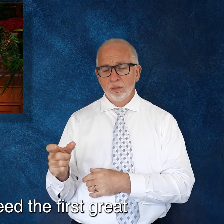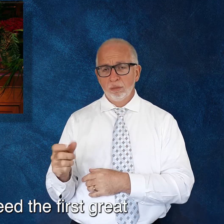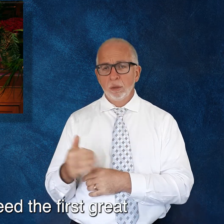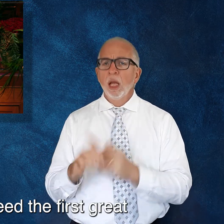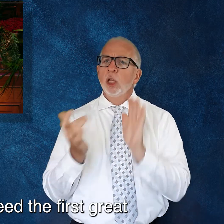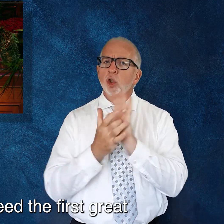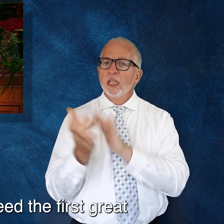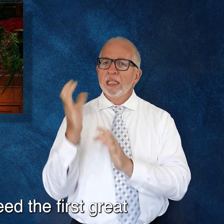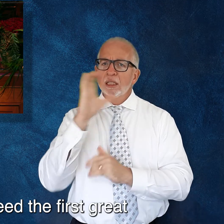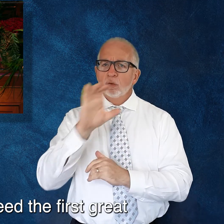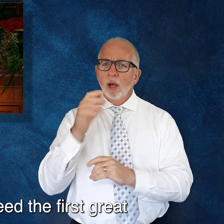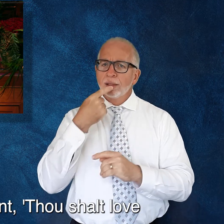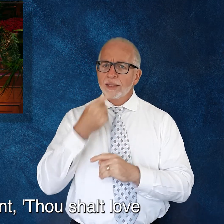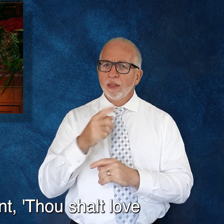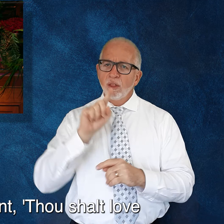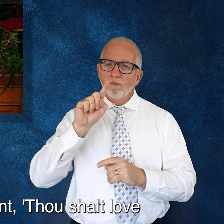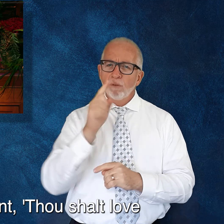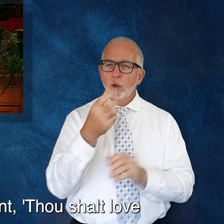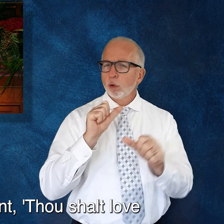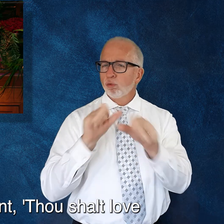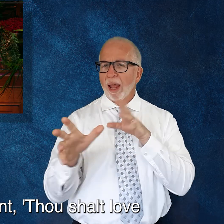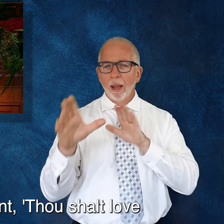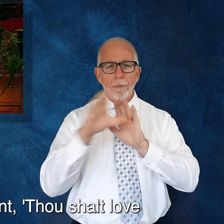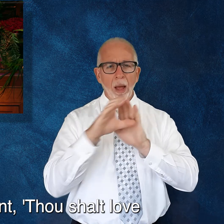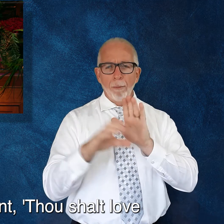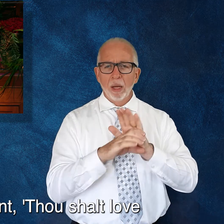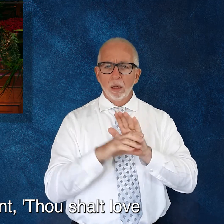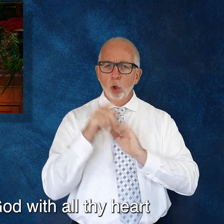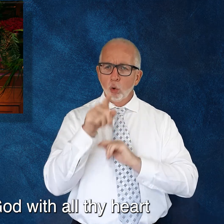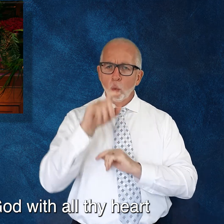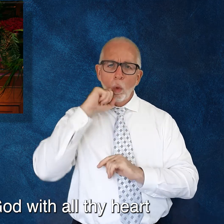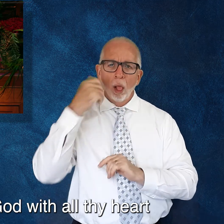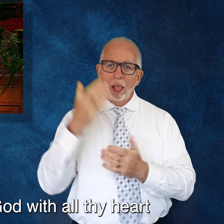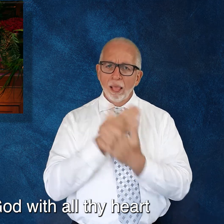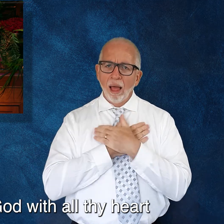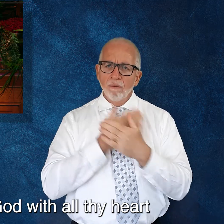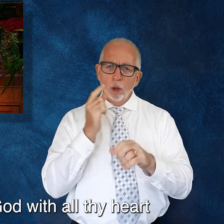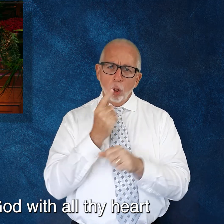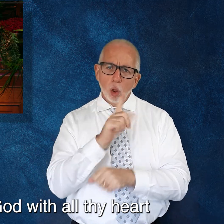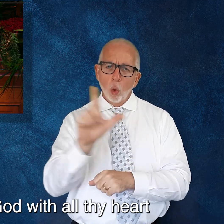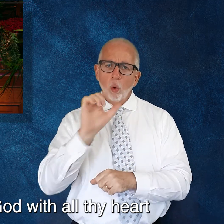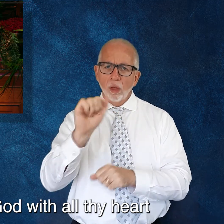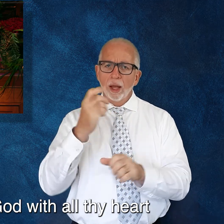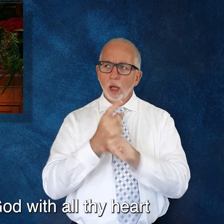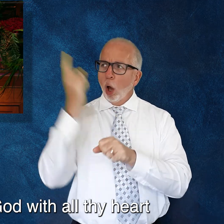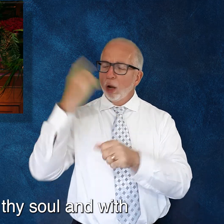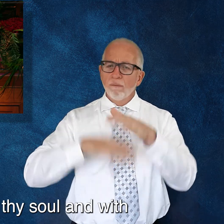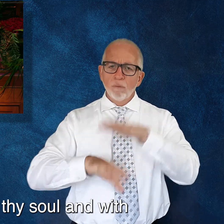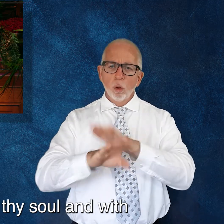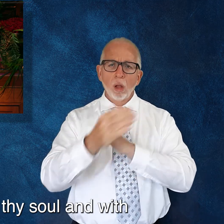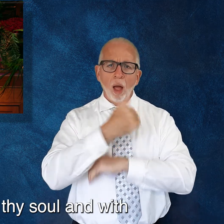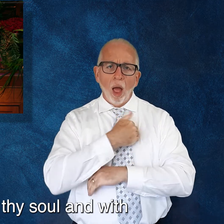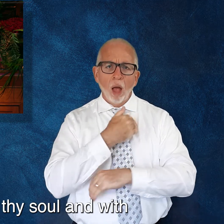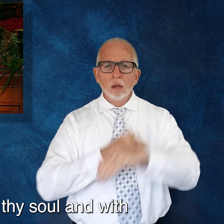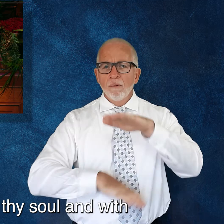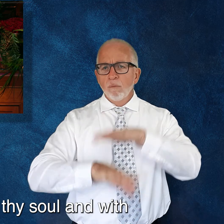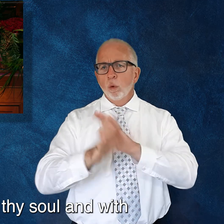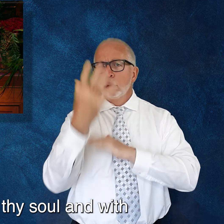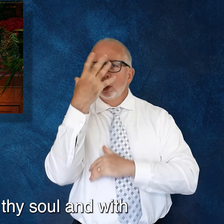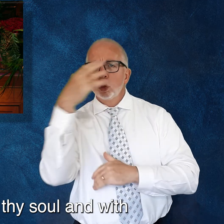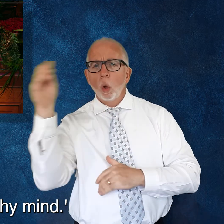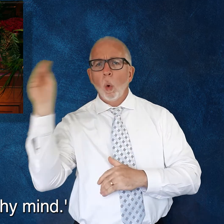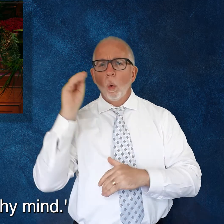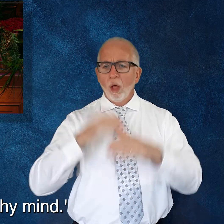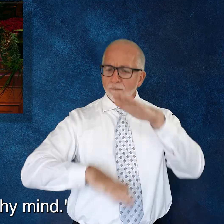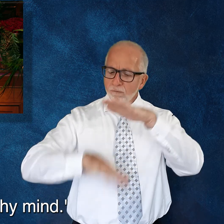Jesus decreed the first great commandment, Thou shalt love the Lord thy God with all thy heart and with all thy soul